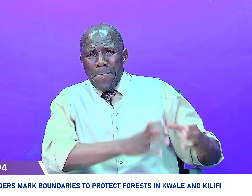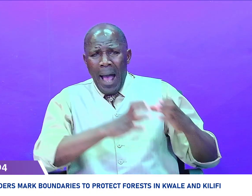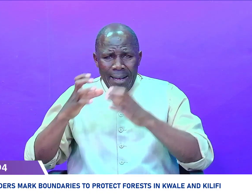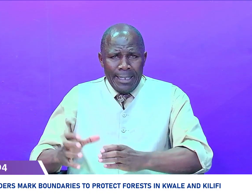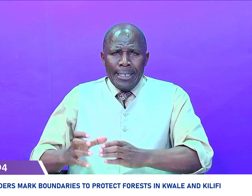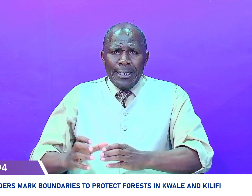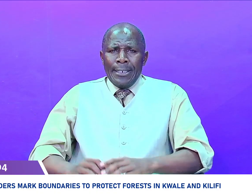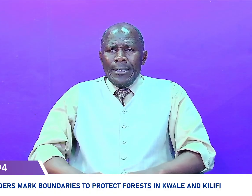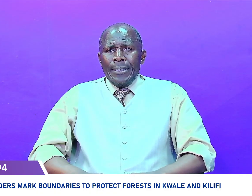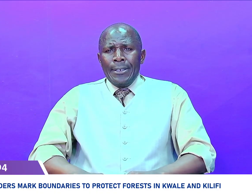party.